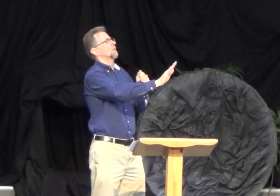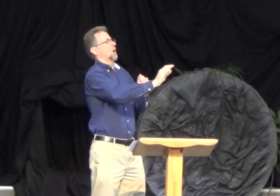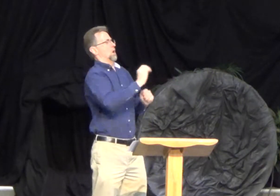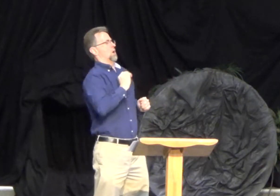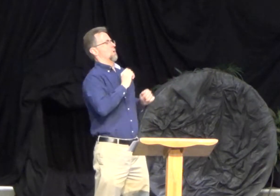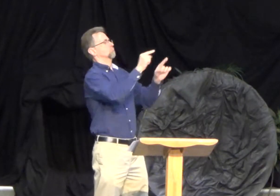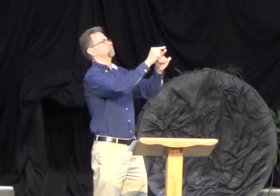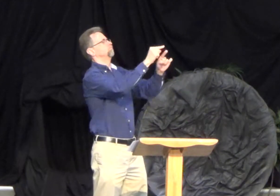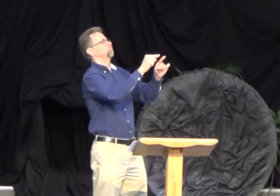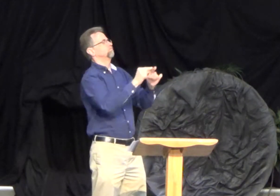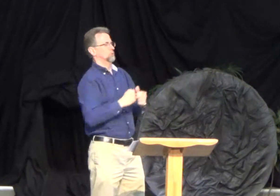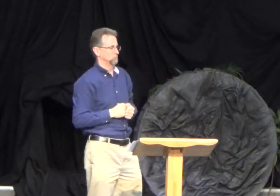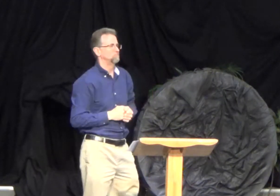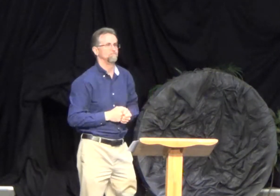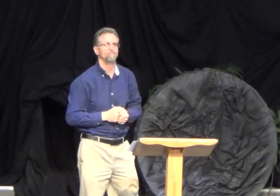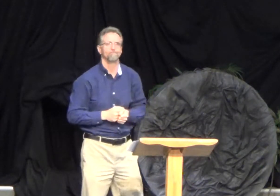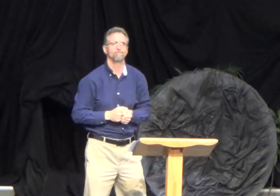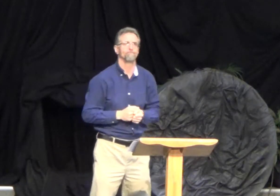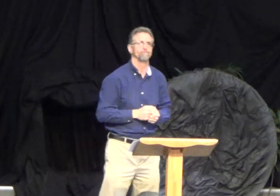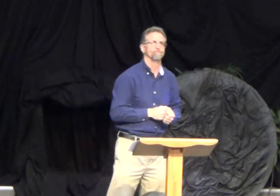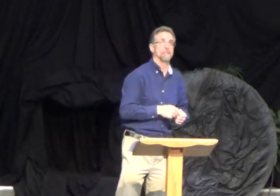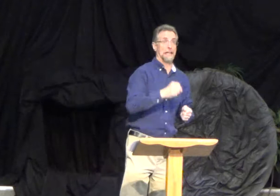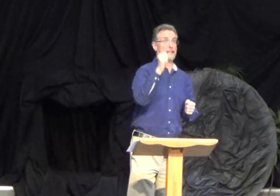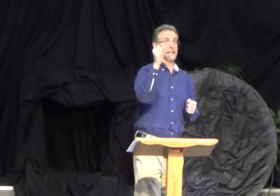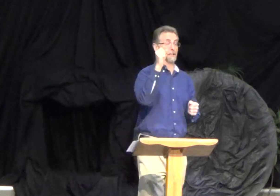with your own mouth, I will judge you.